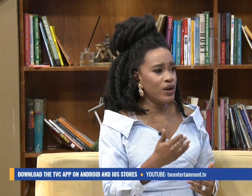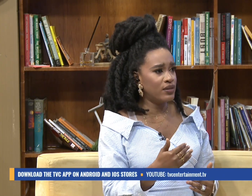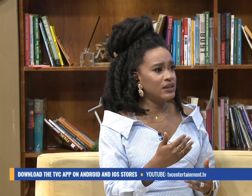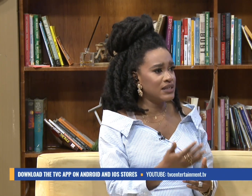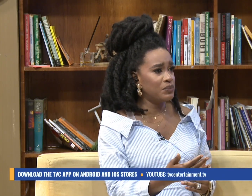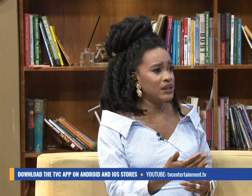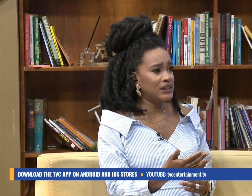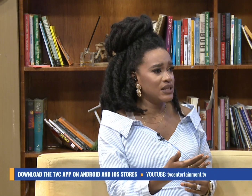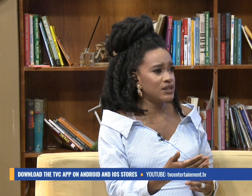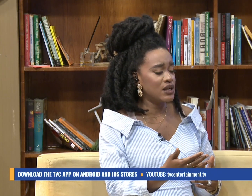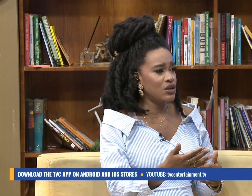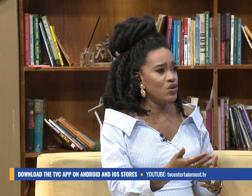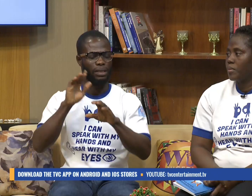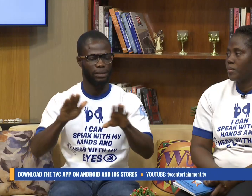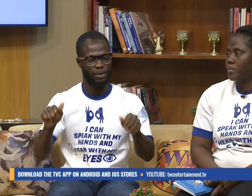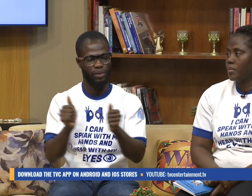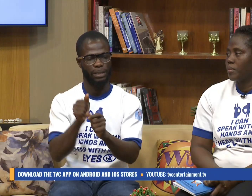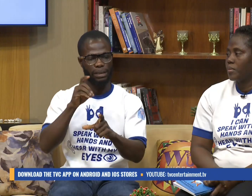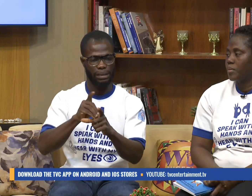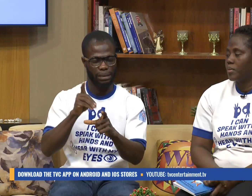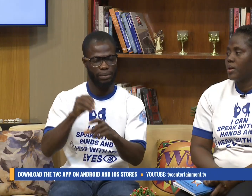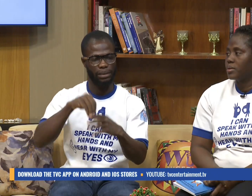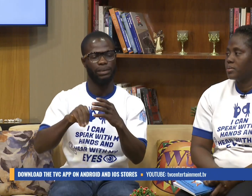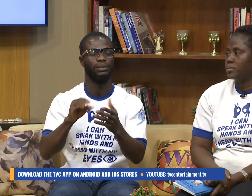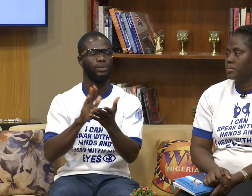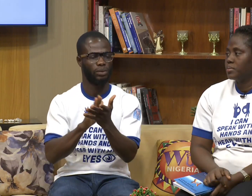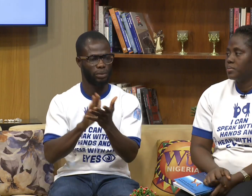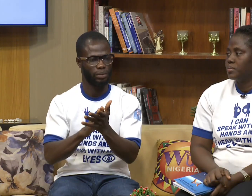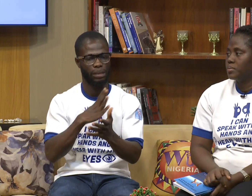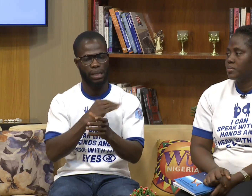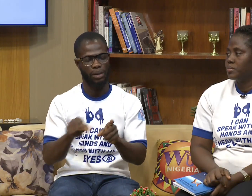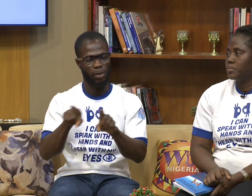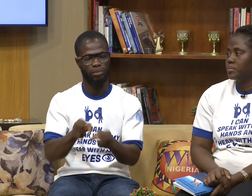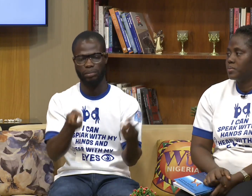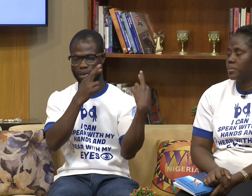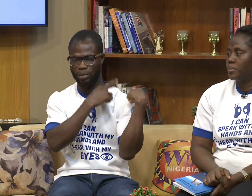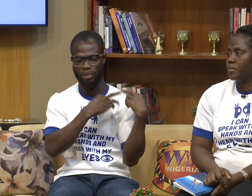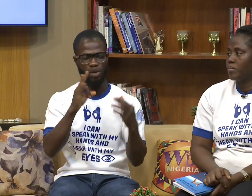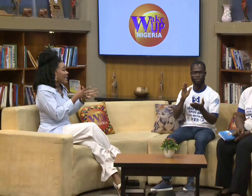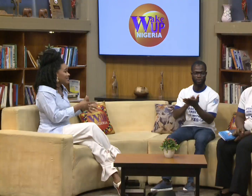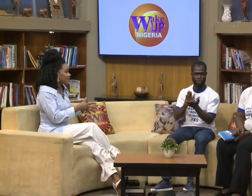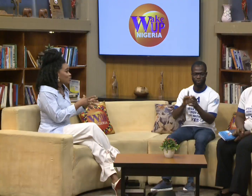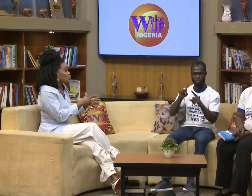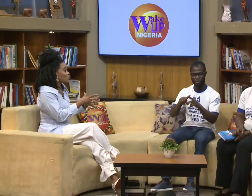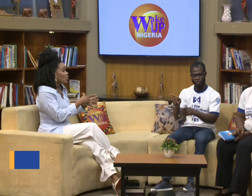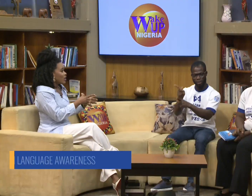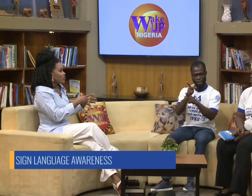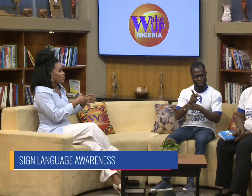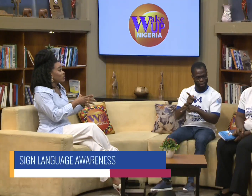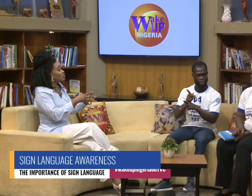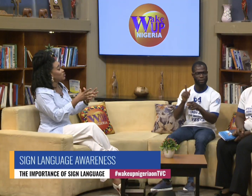children with disabilities, in schools. Yes. And also the responsibility of the school is also to cater